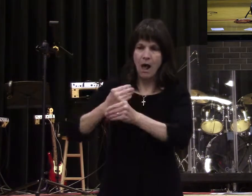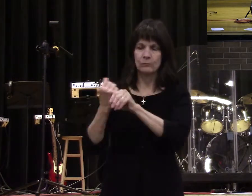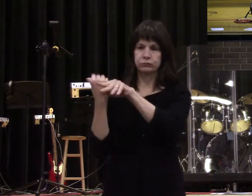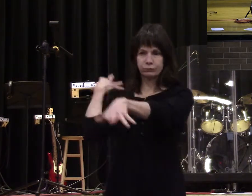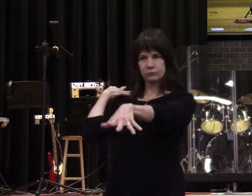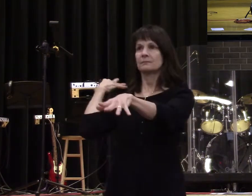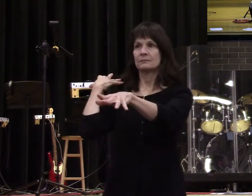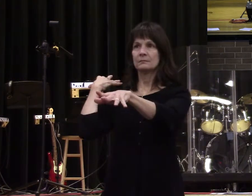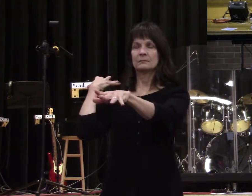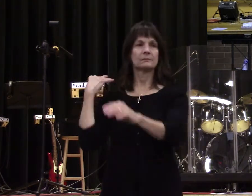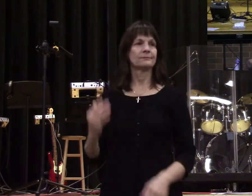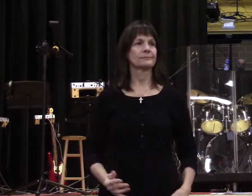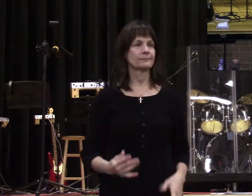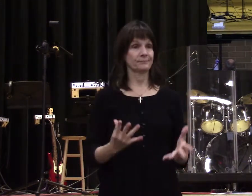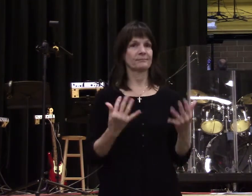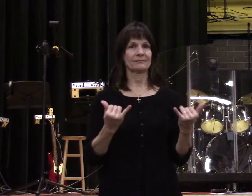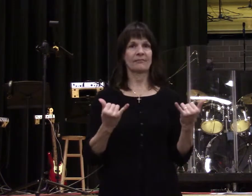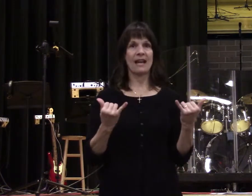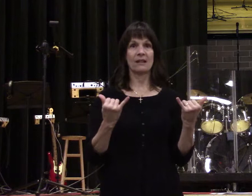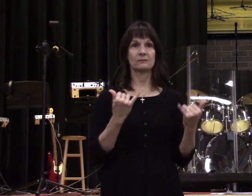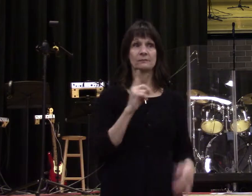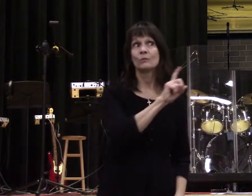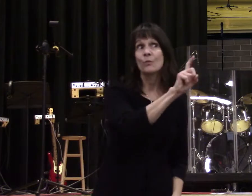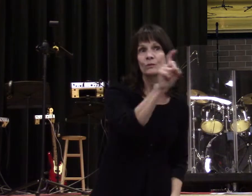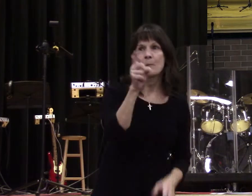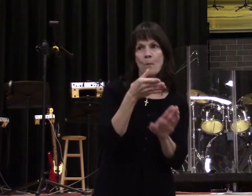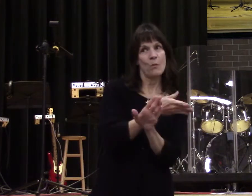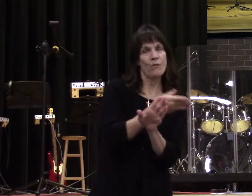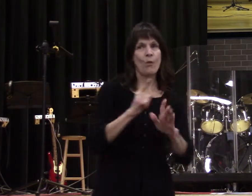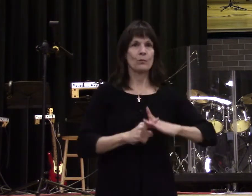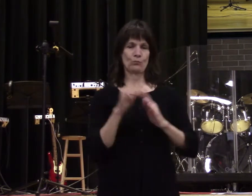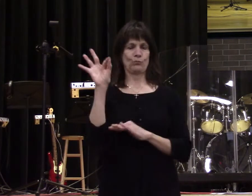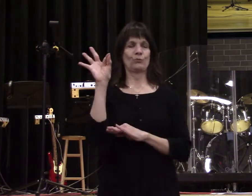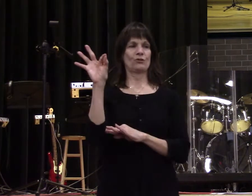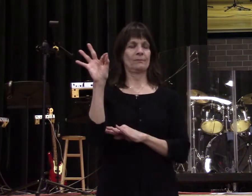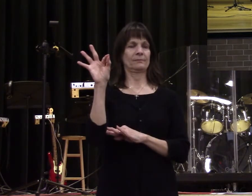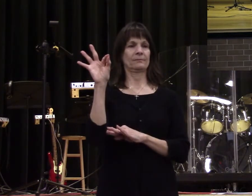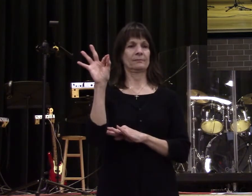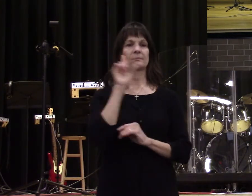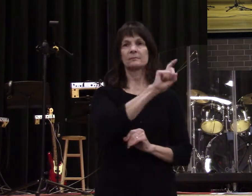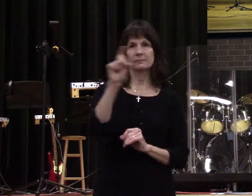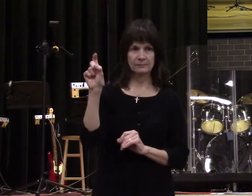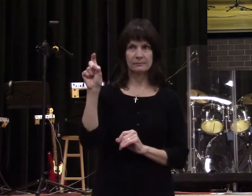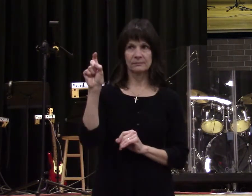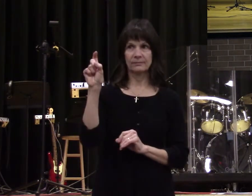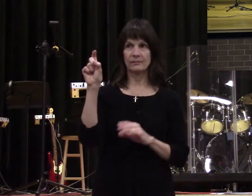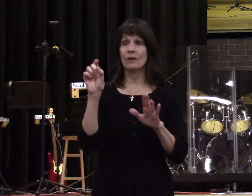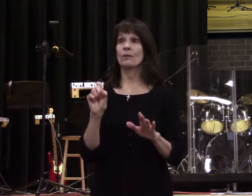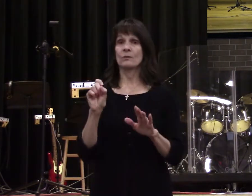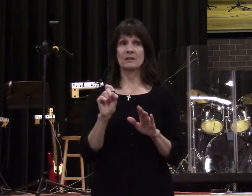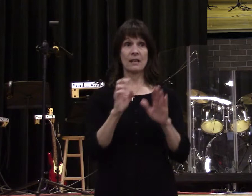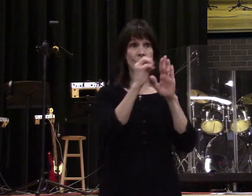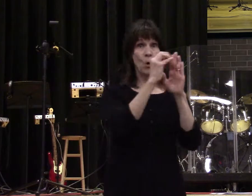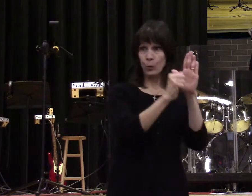Now, I have a question to you as we start this new message in this series. Both in the Old and New